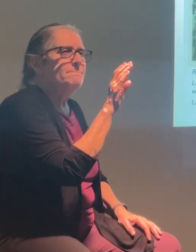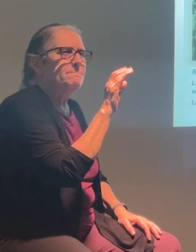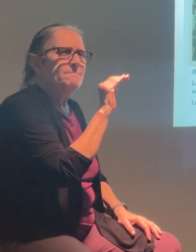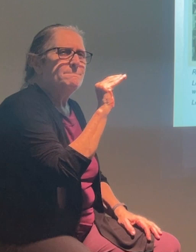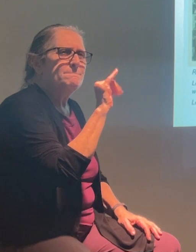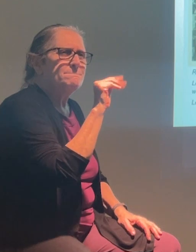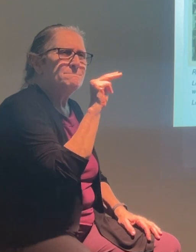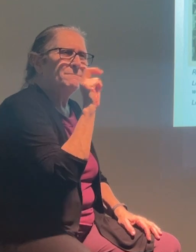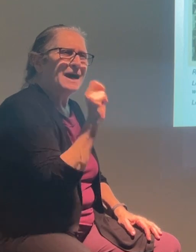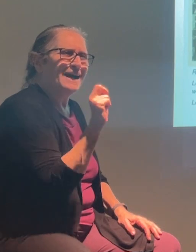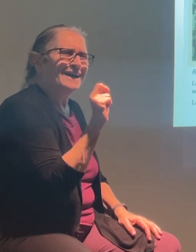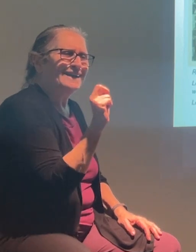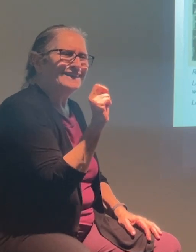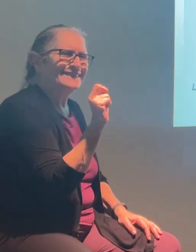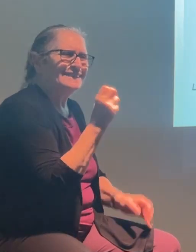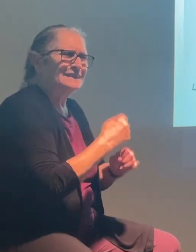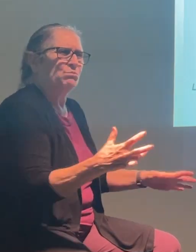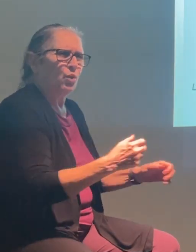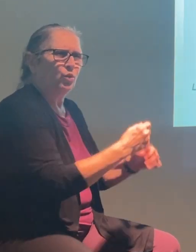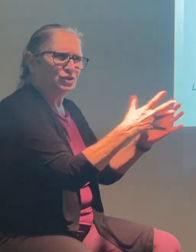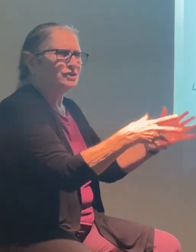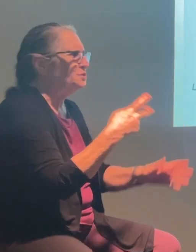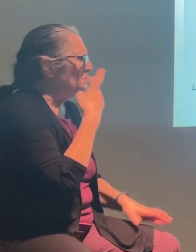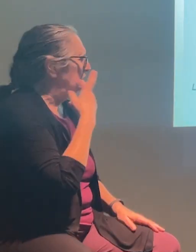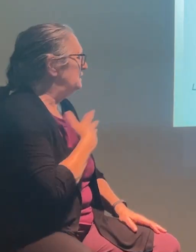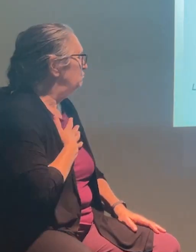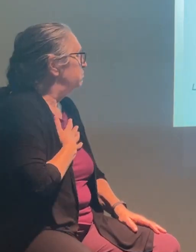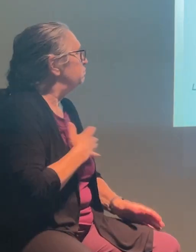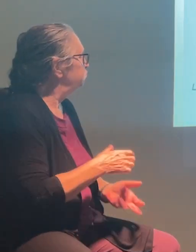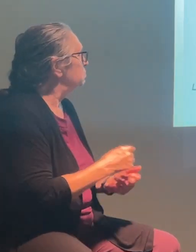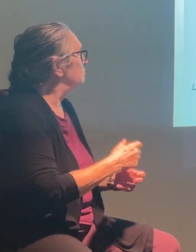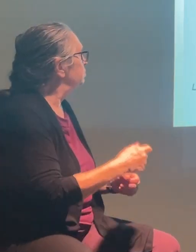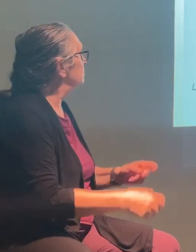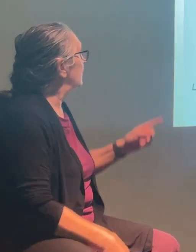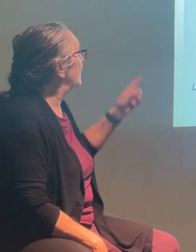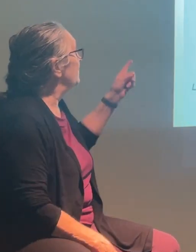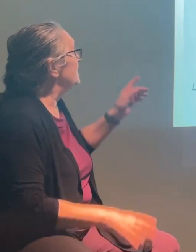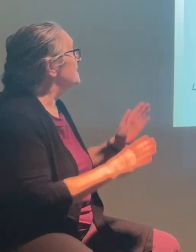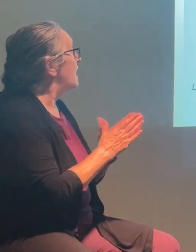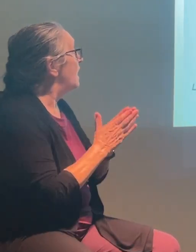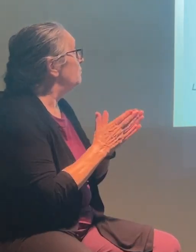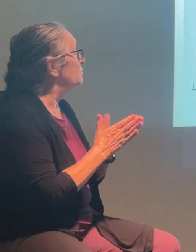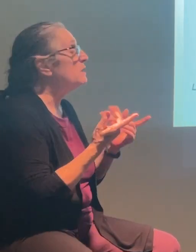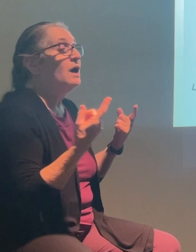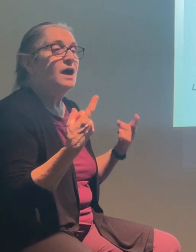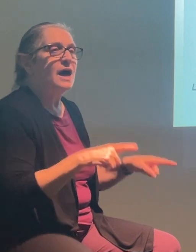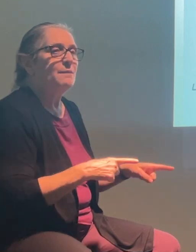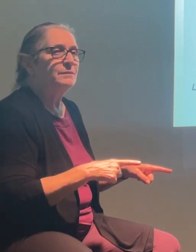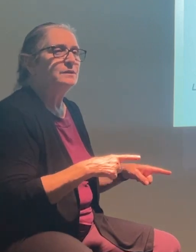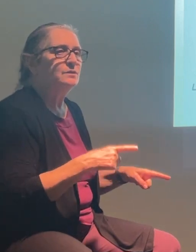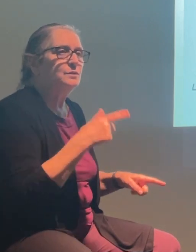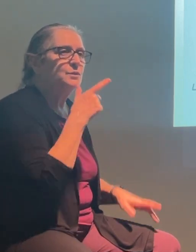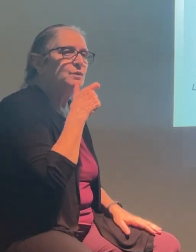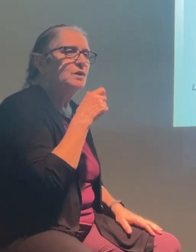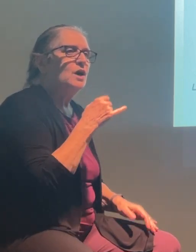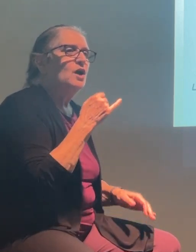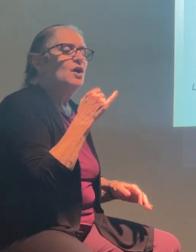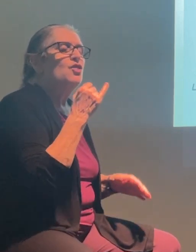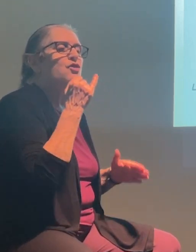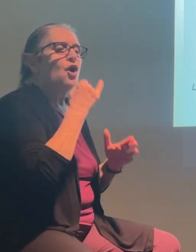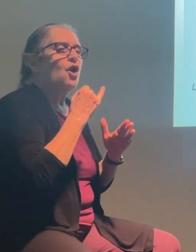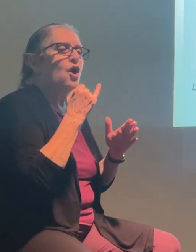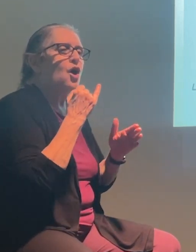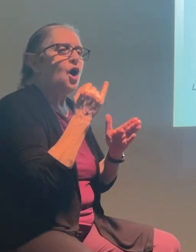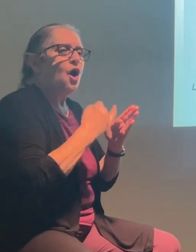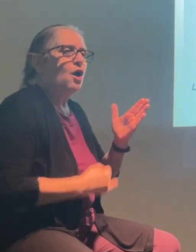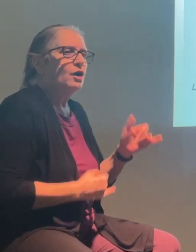how bloody the place was. And this album happens to be in the possession of the Art Institute of Chicago.